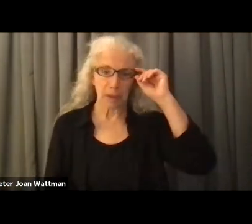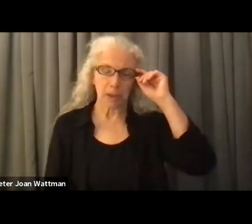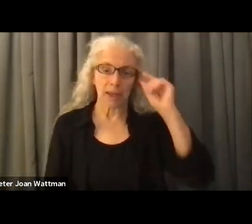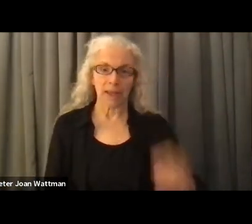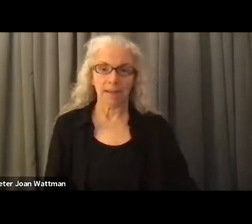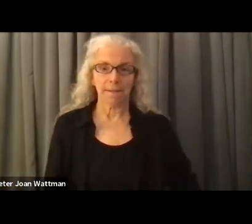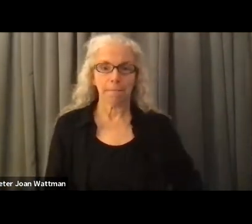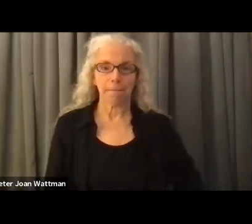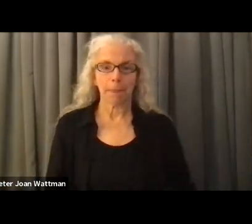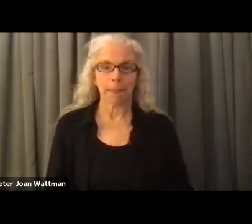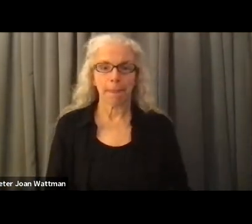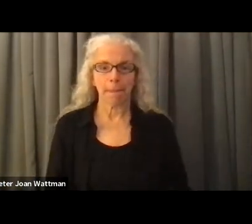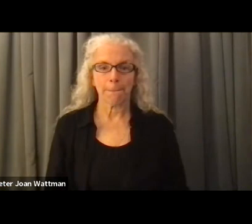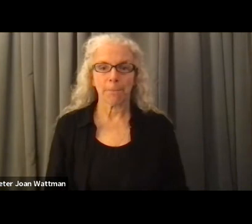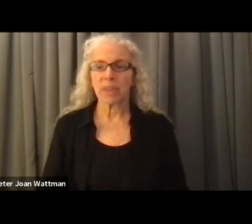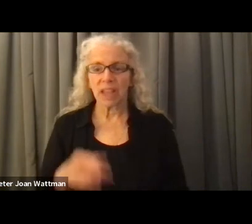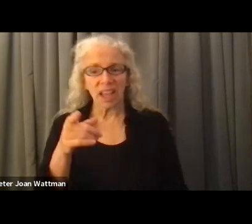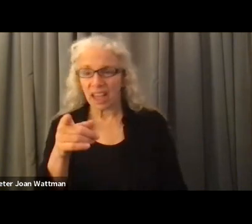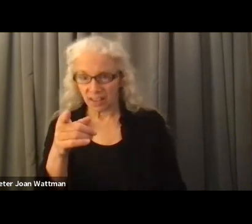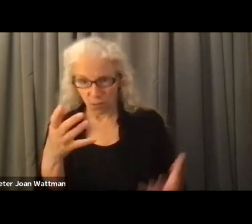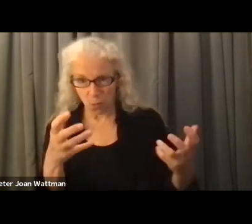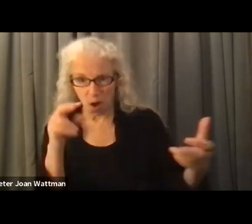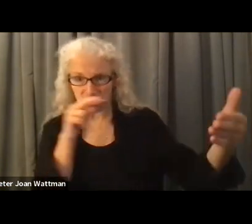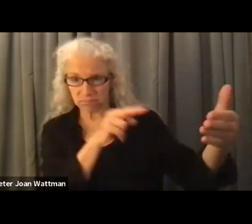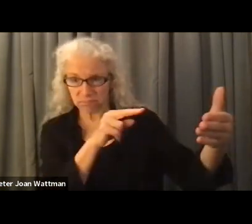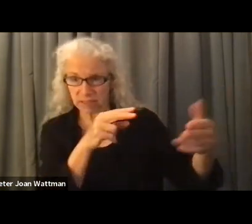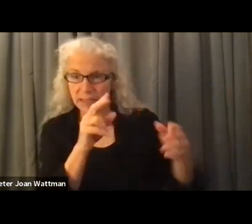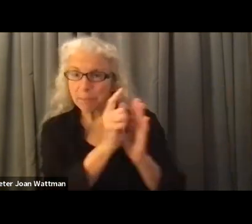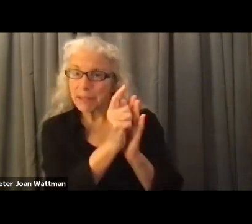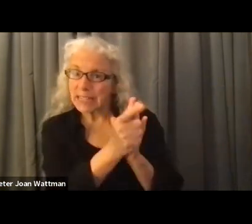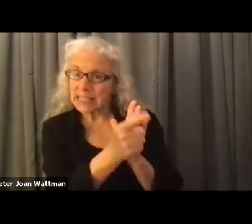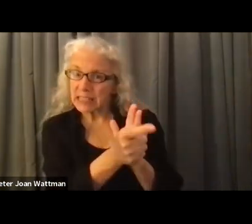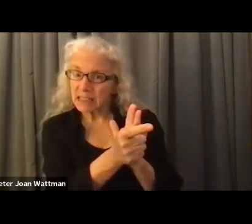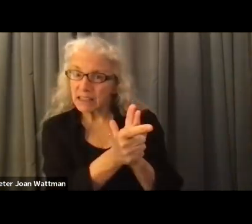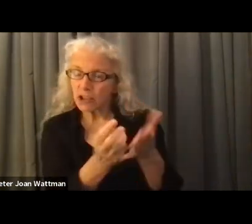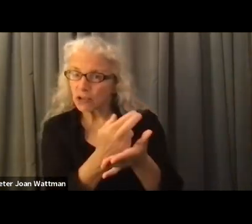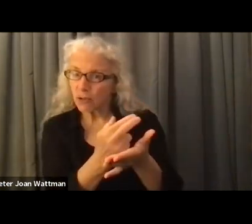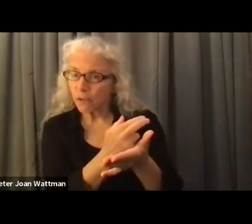Do you want to take a minute to look at your minutes just to,